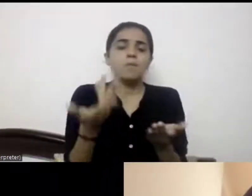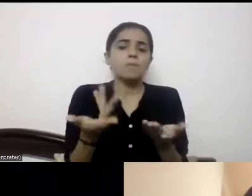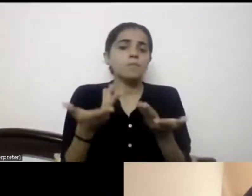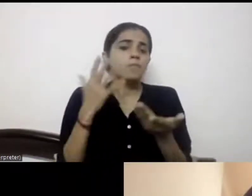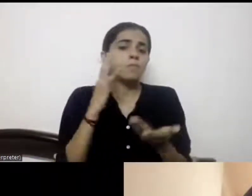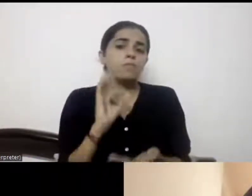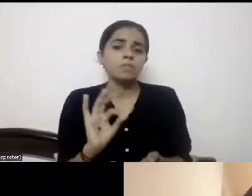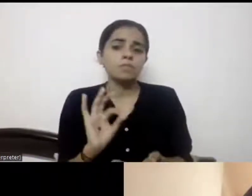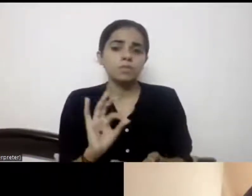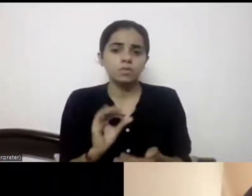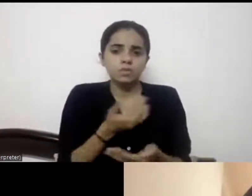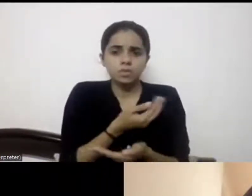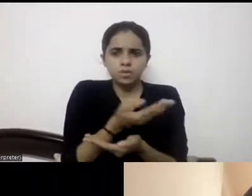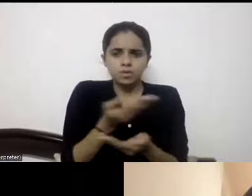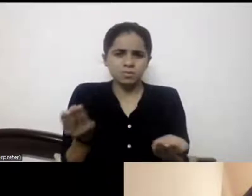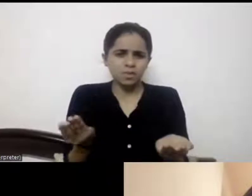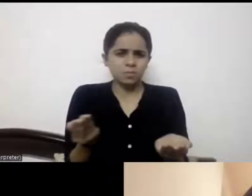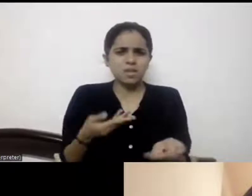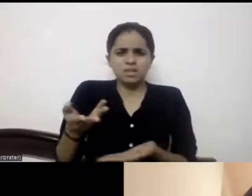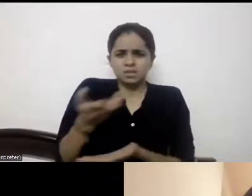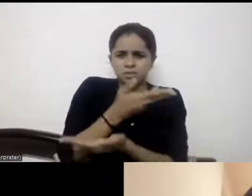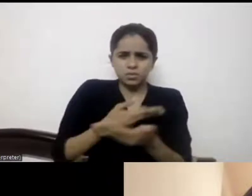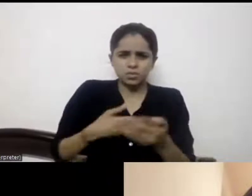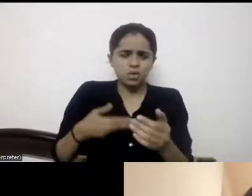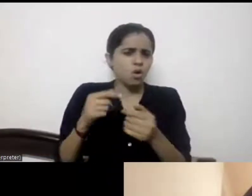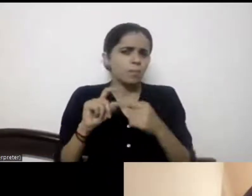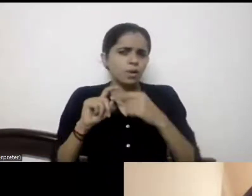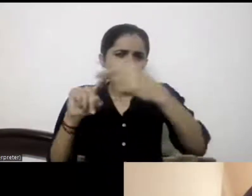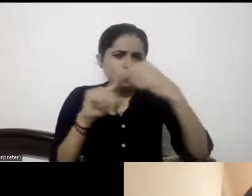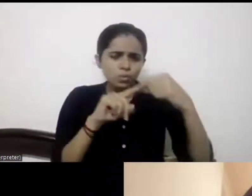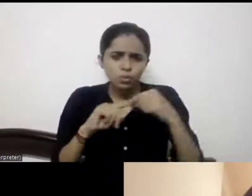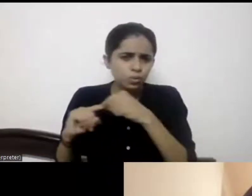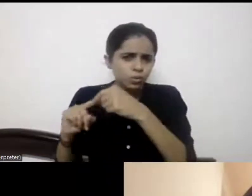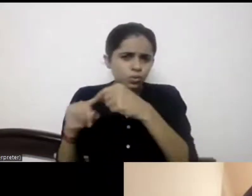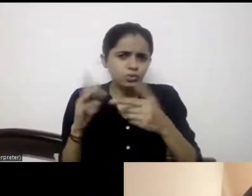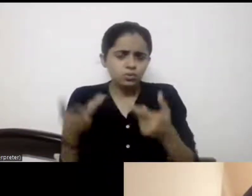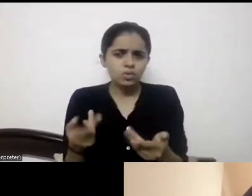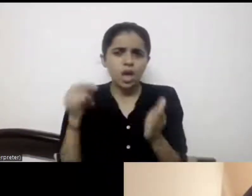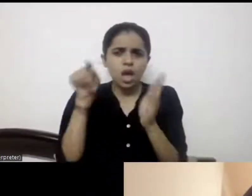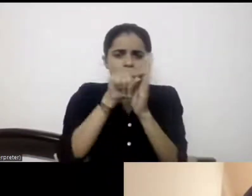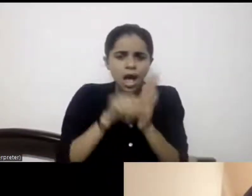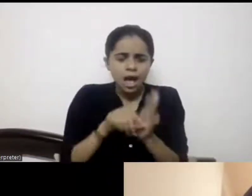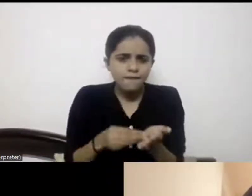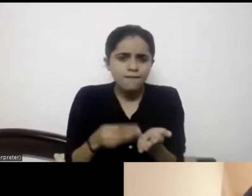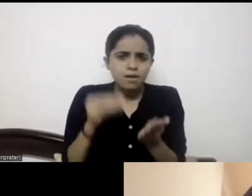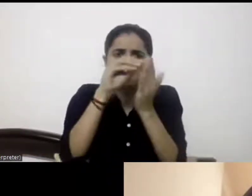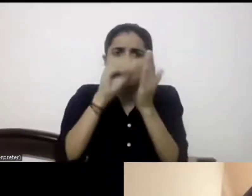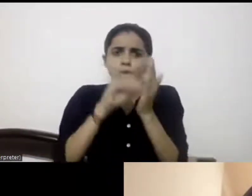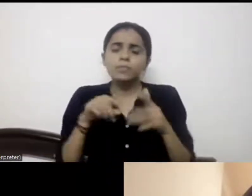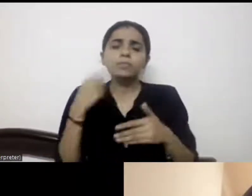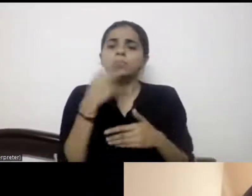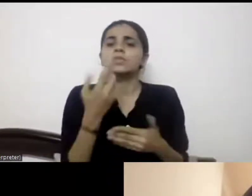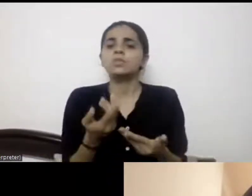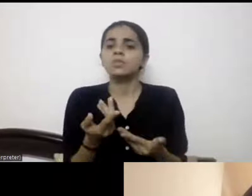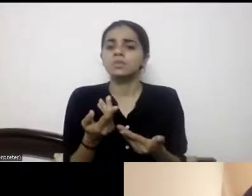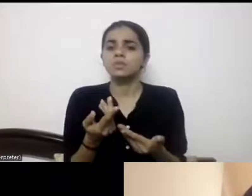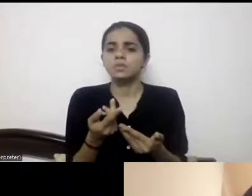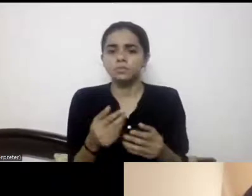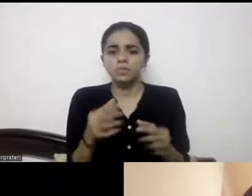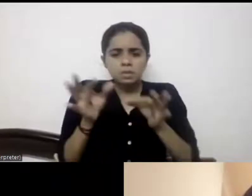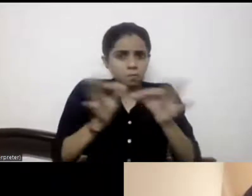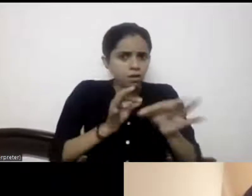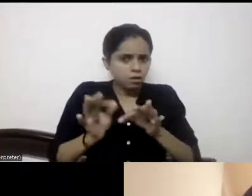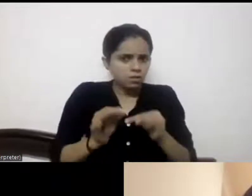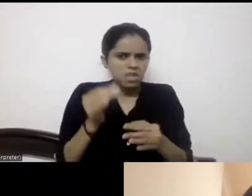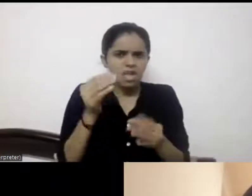And this is what I mean to say when I'm asking you to go back to the fundamentals of who we are. How do we define the